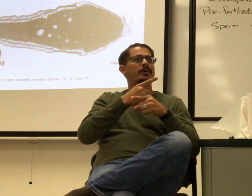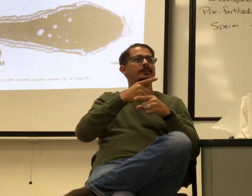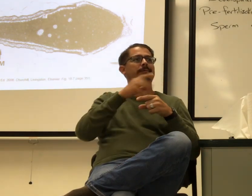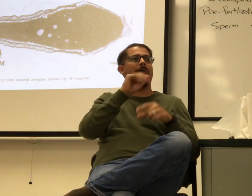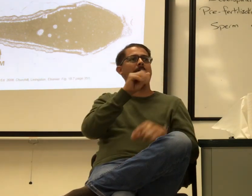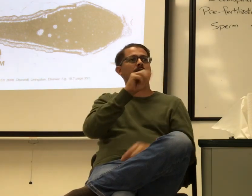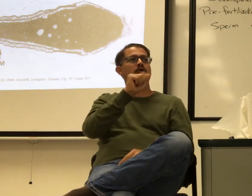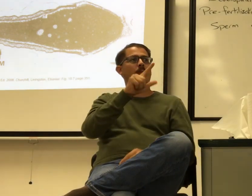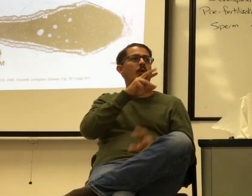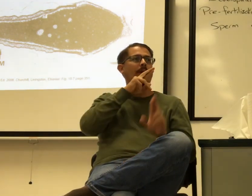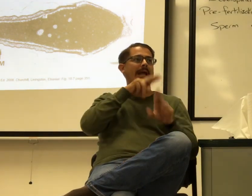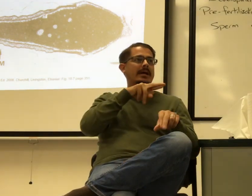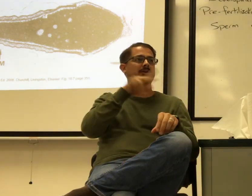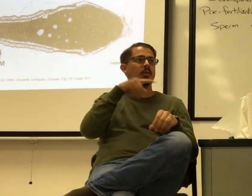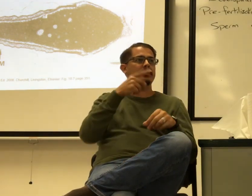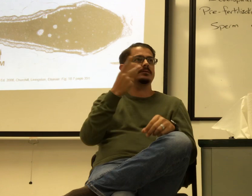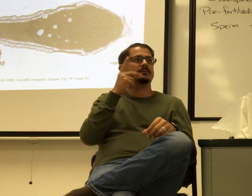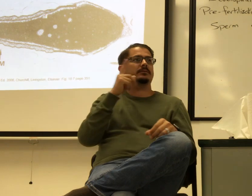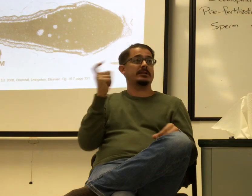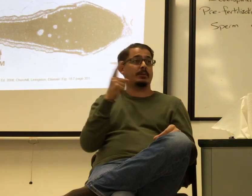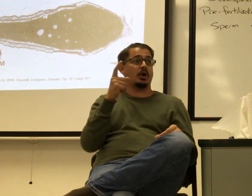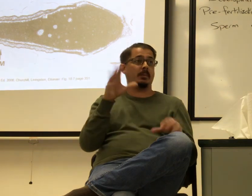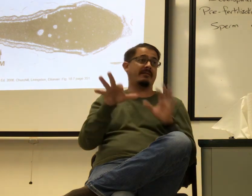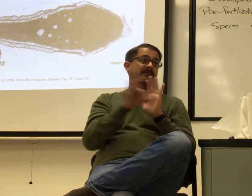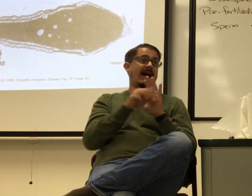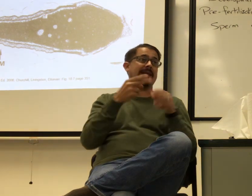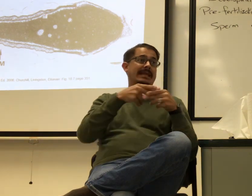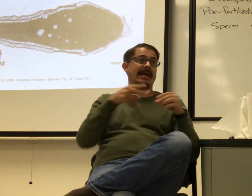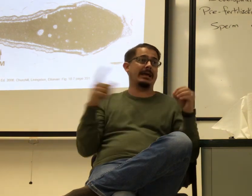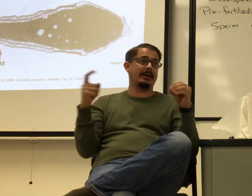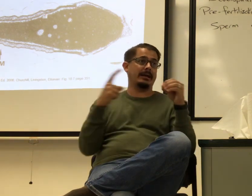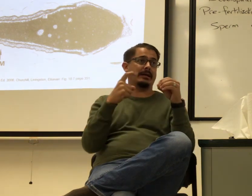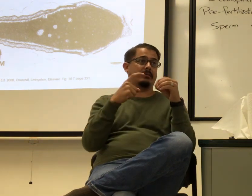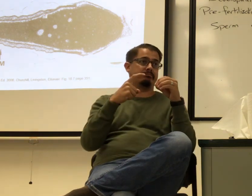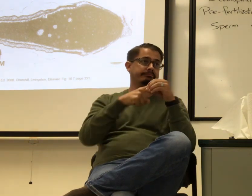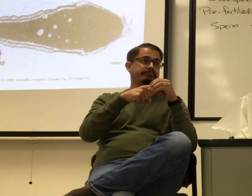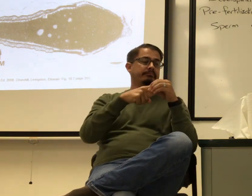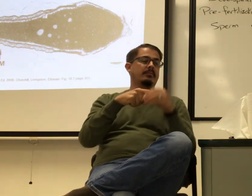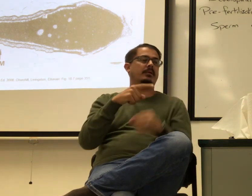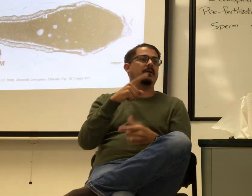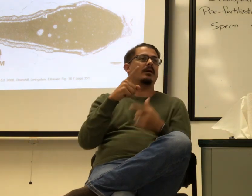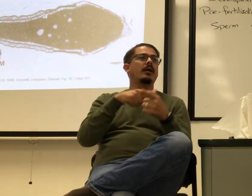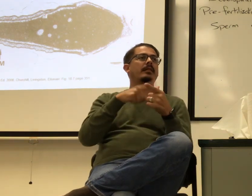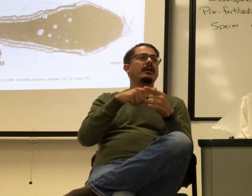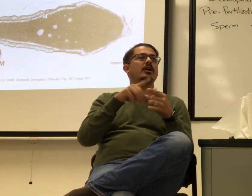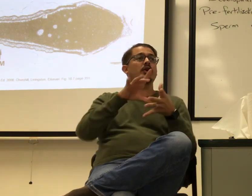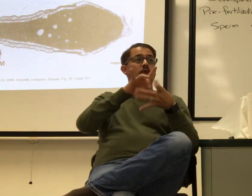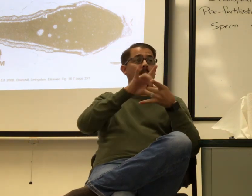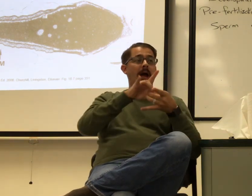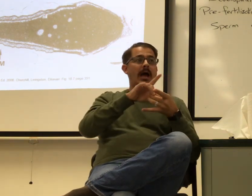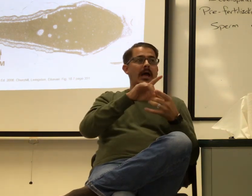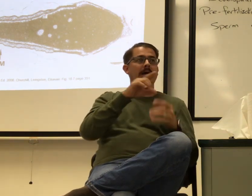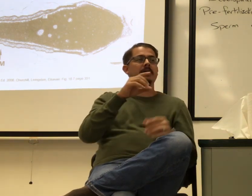acrosomal reaction when you get to the egg. What we'll see is that when you bind